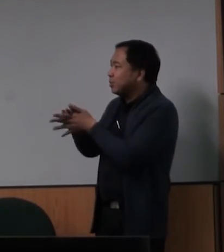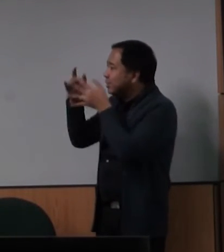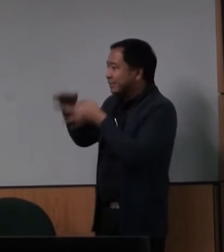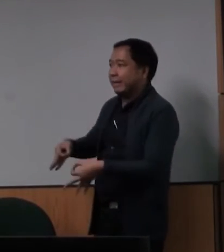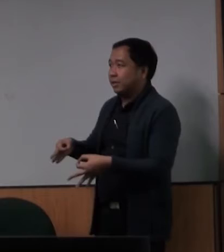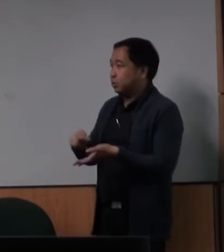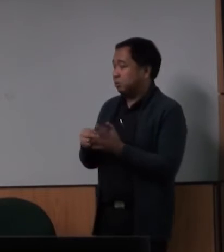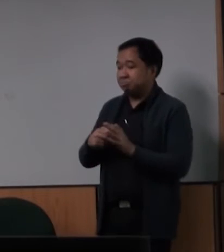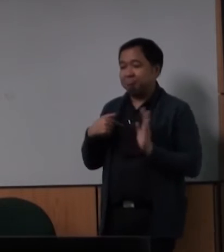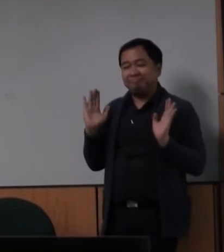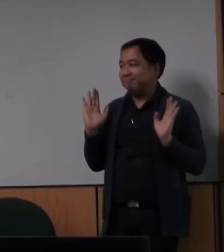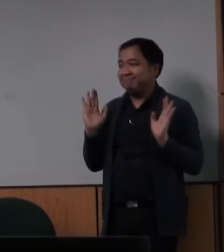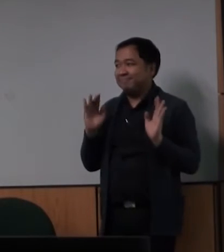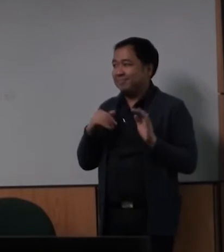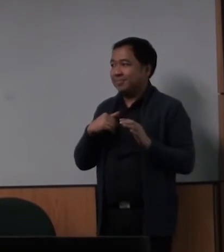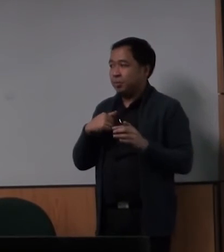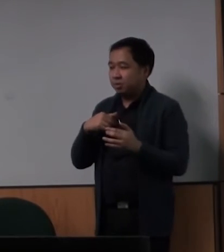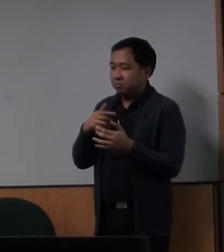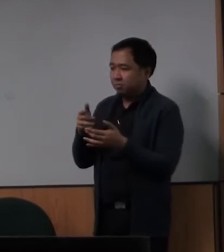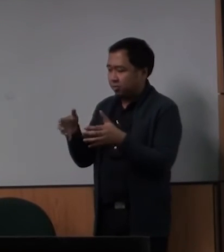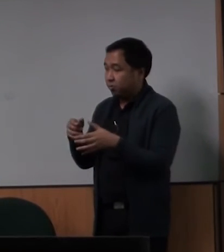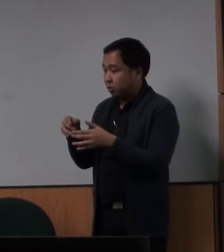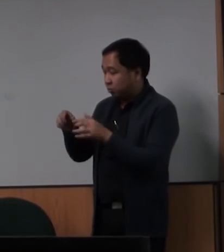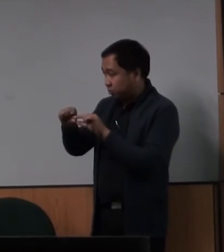this kid in this group and in this group.